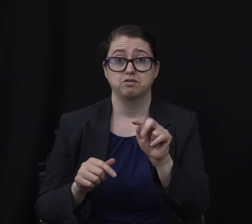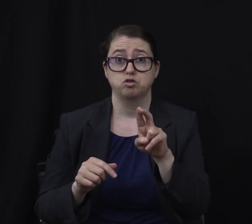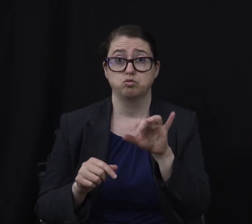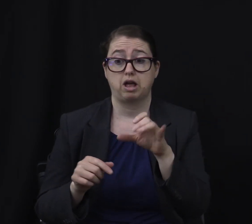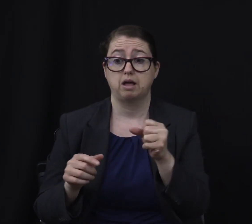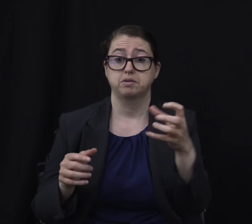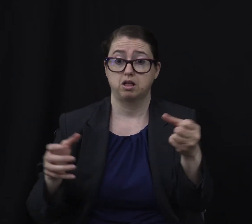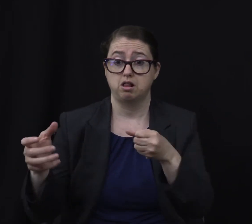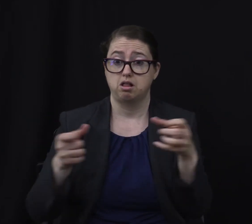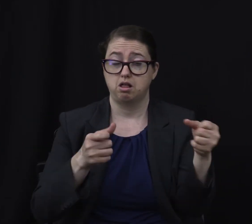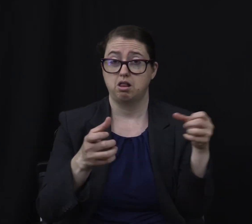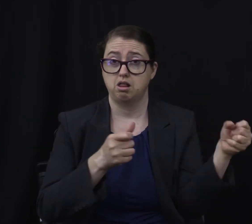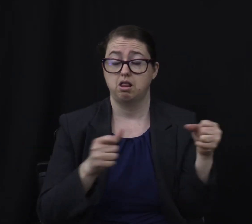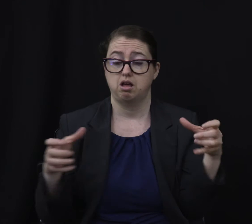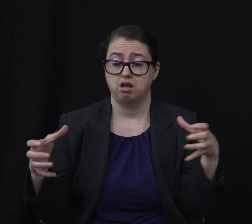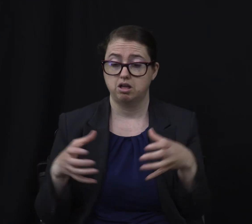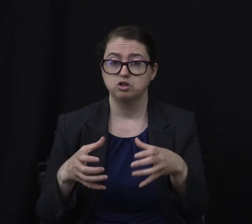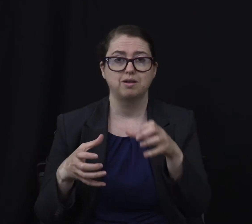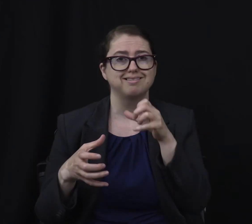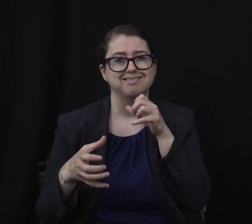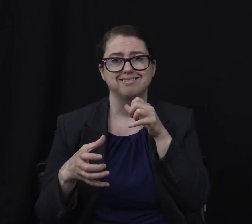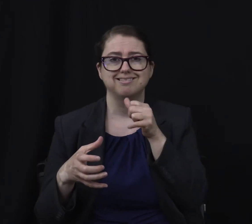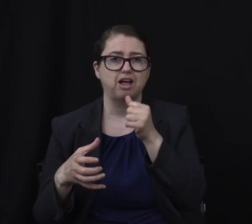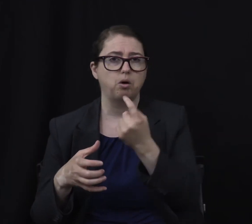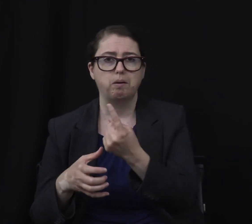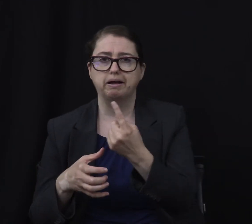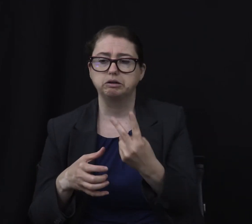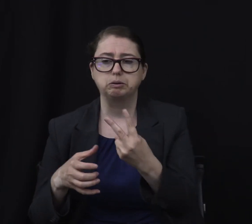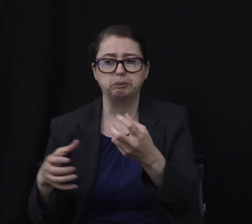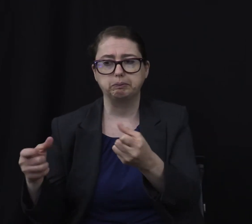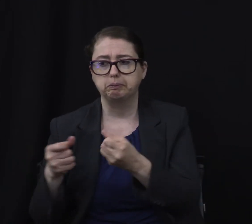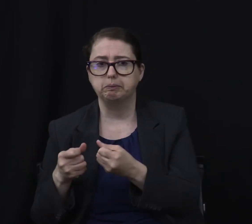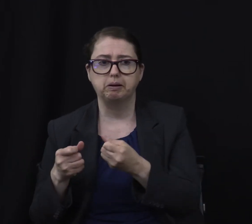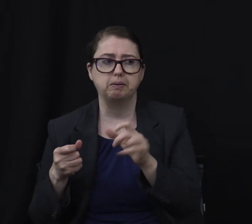this and my tribe said that. Everyone can listen to their own leader.